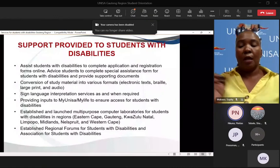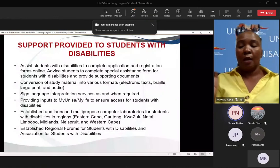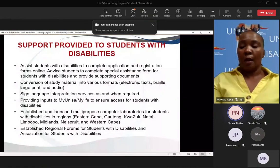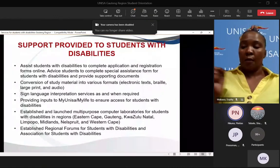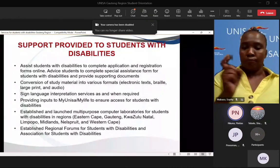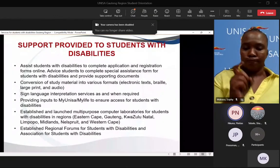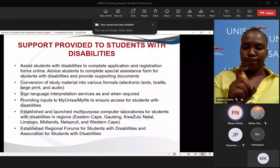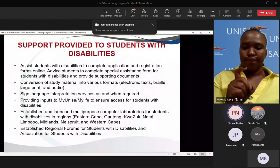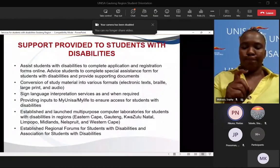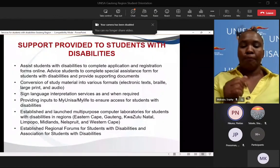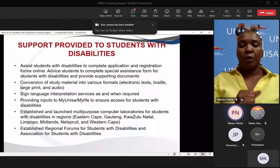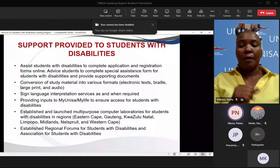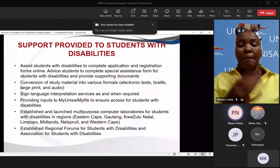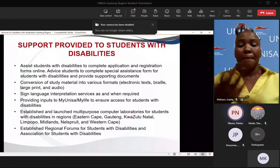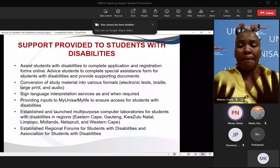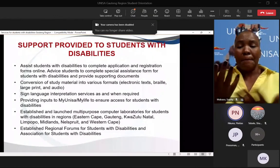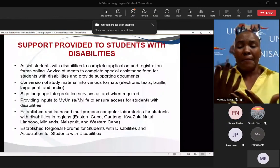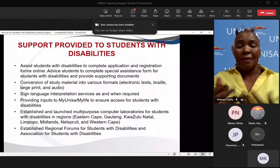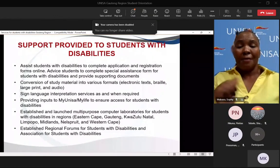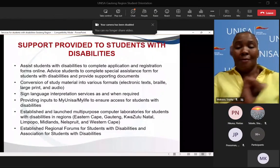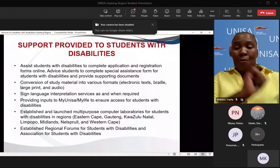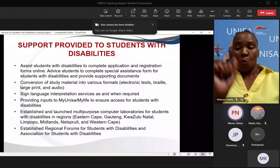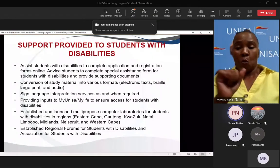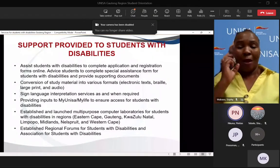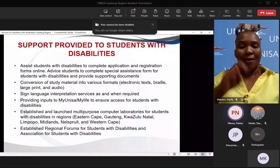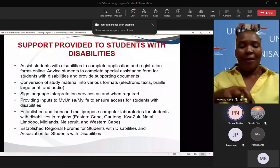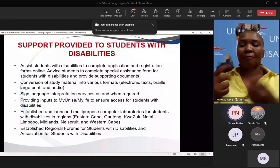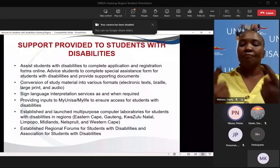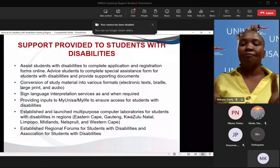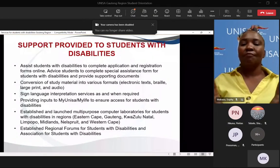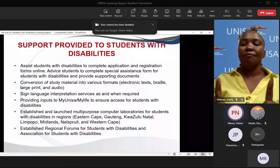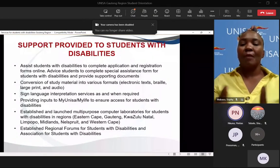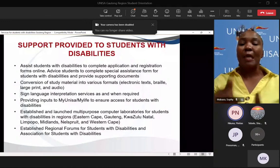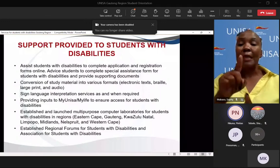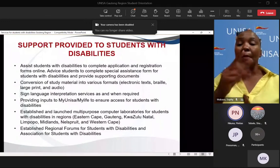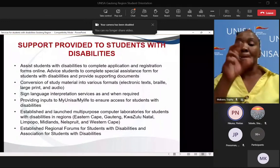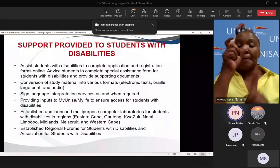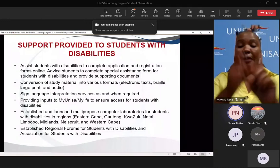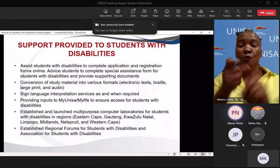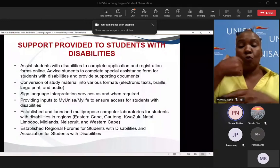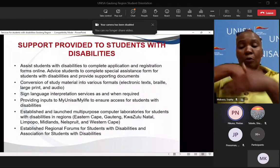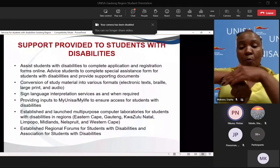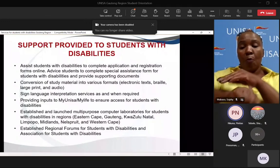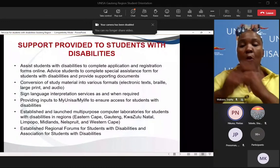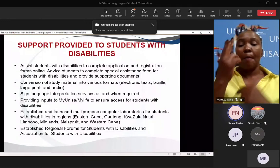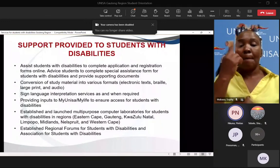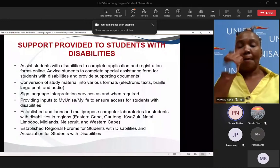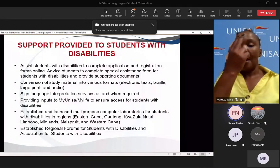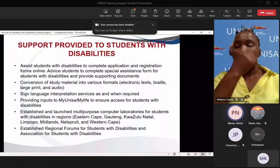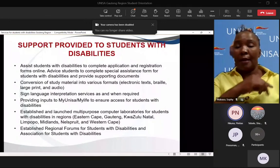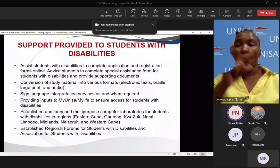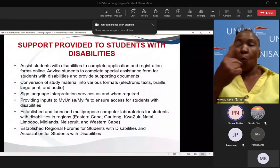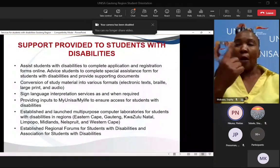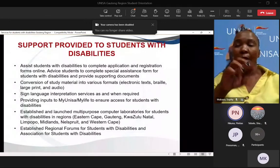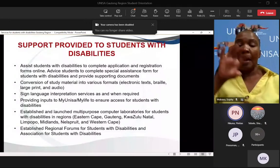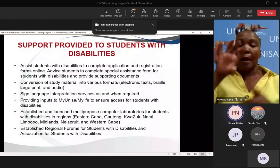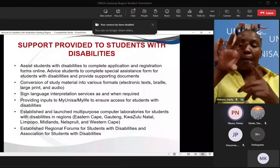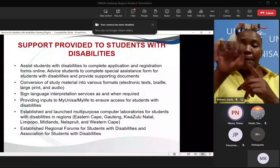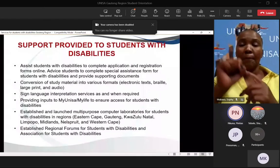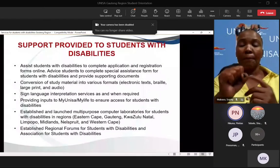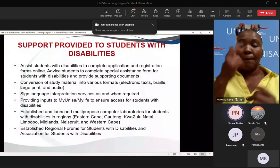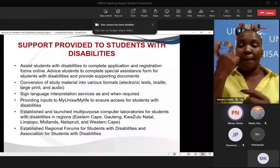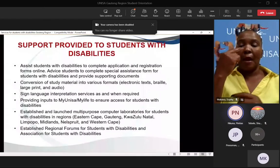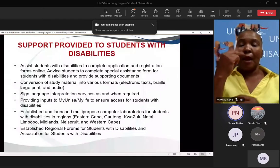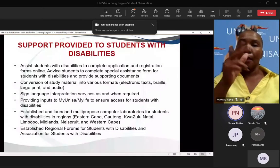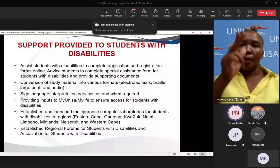in you may find that you are an is active friend for instance the person was born blind and a person who acquired blindness at a later stage